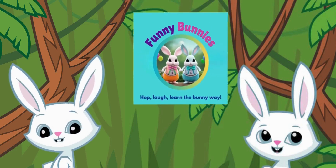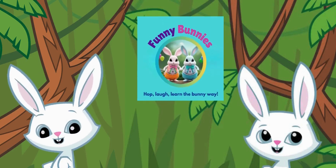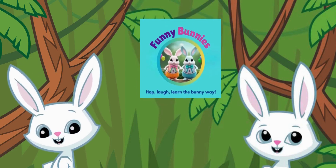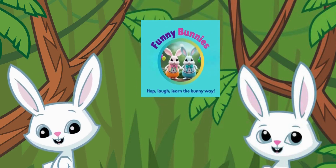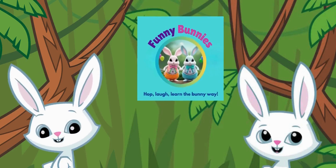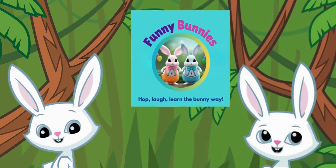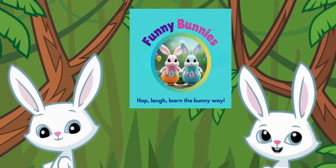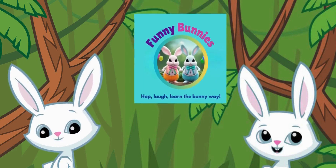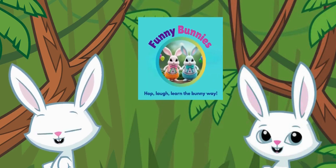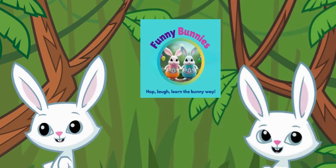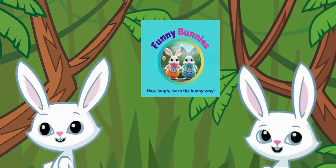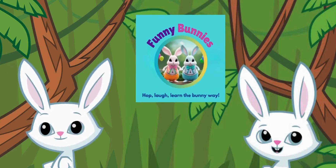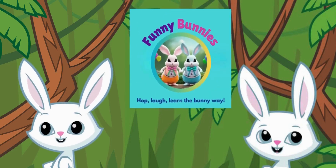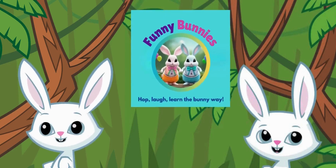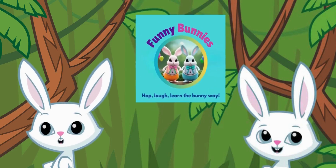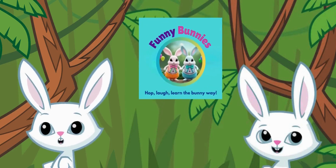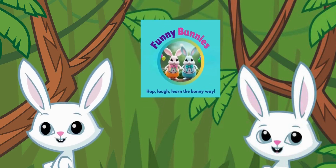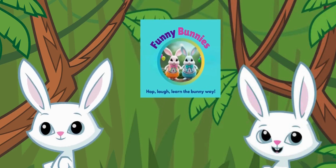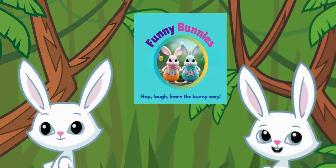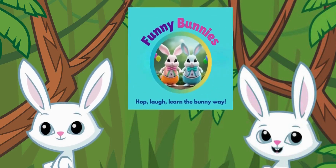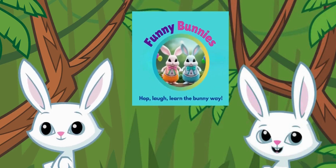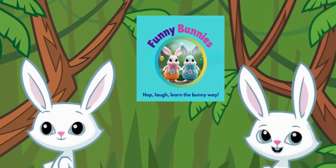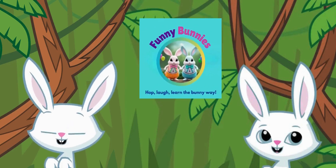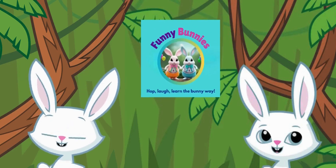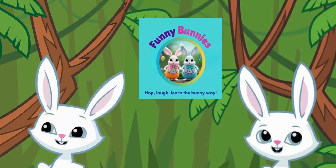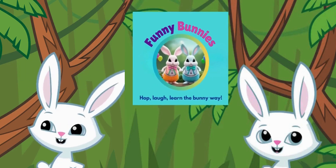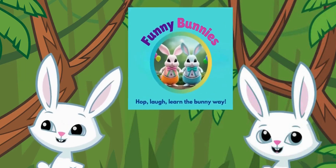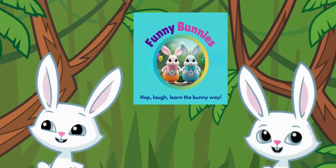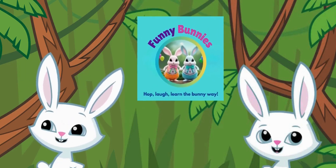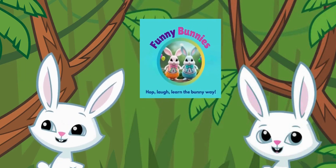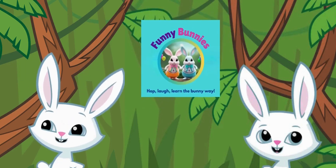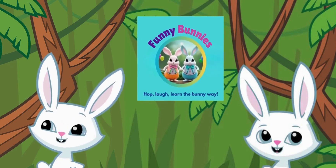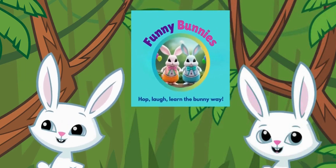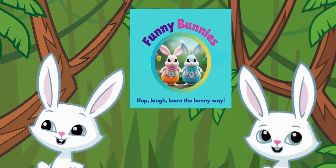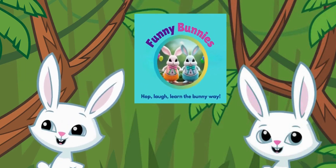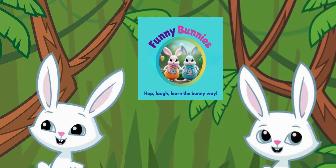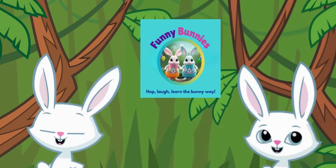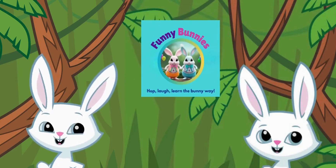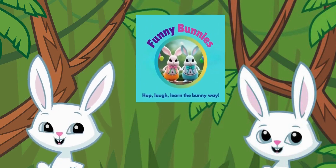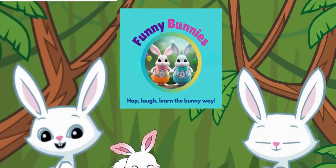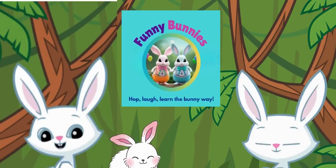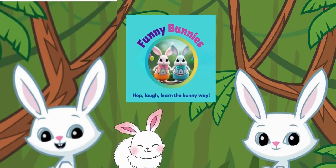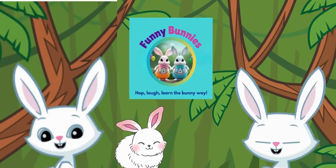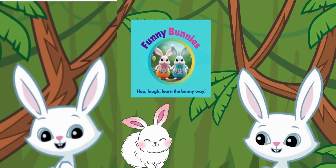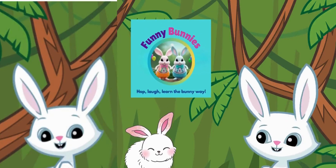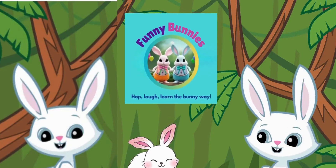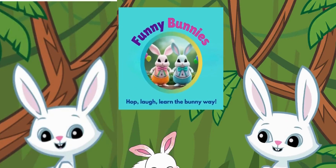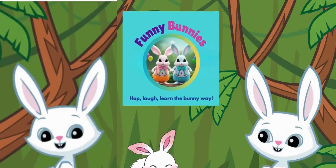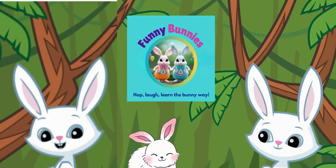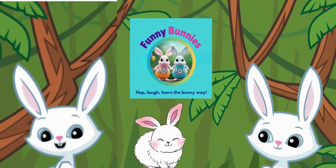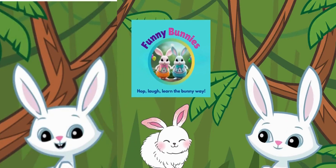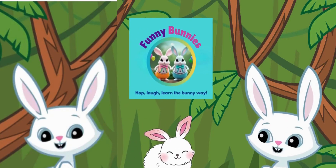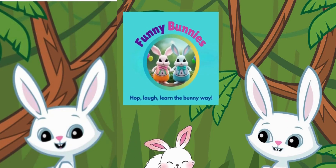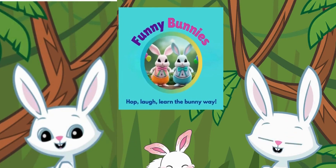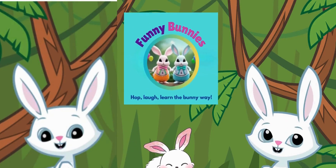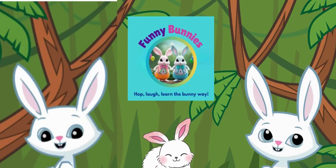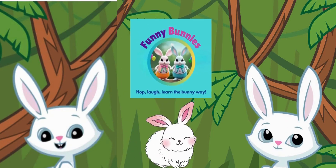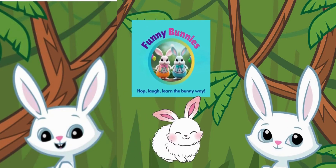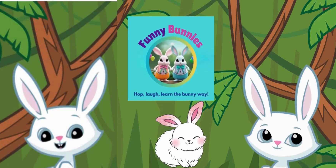Hi friends, welcome to Funny Bunnies, where learning is fun